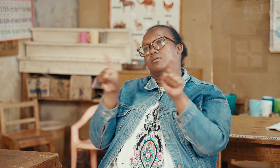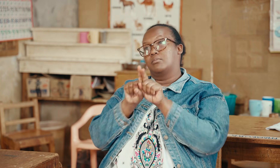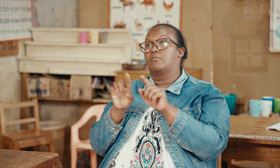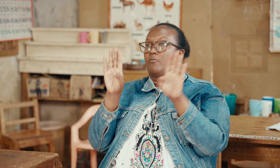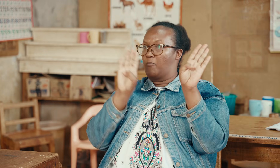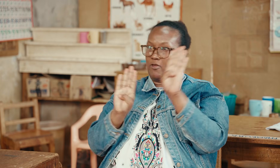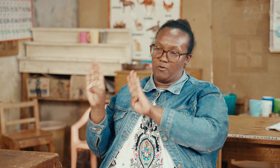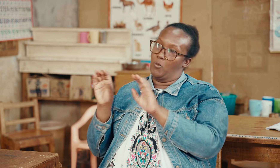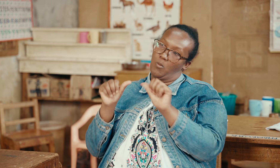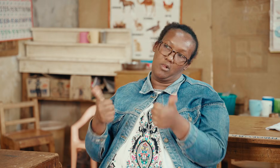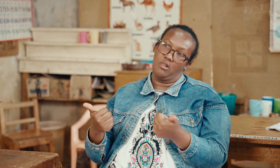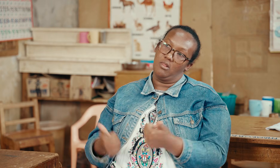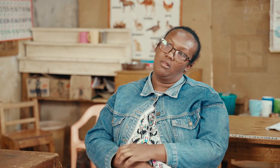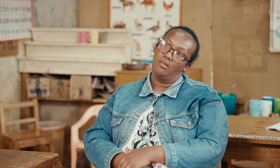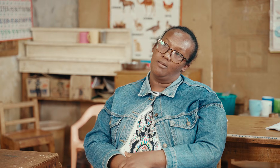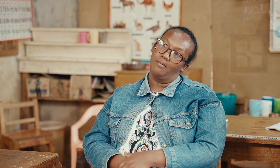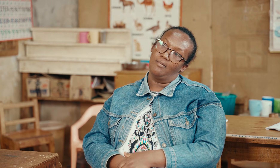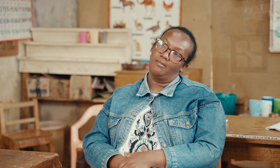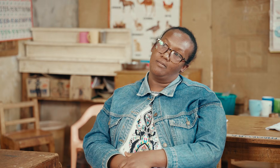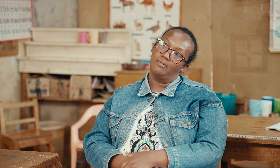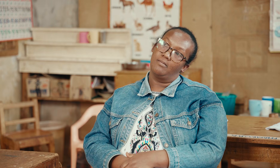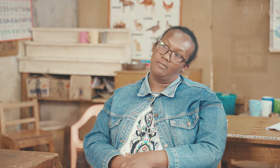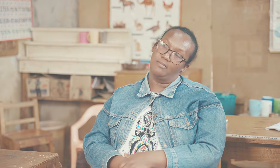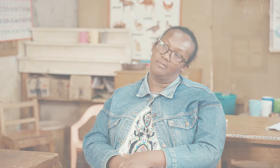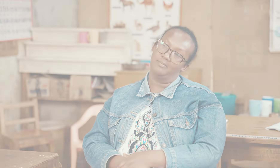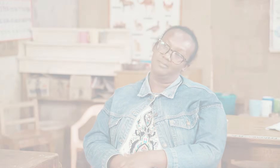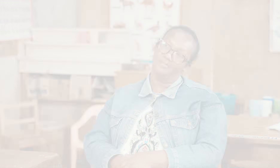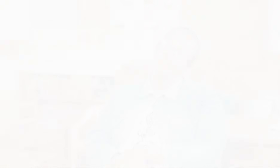that the literacy skills improved very well amongst the learners.